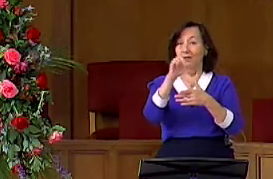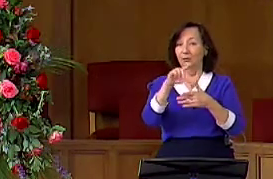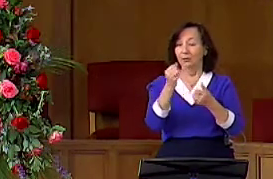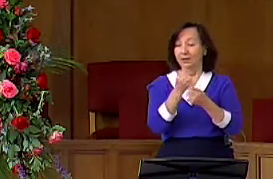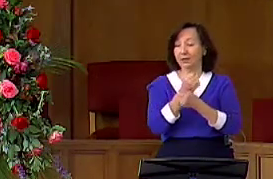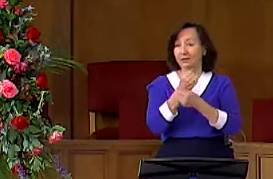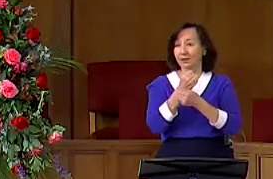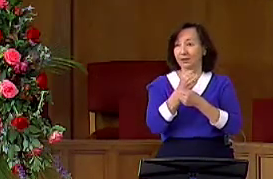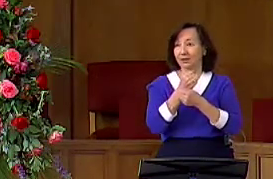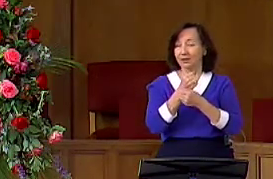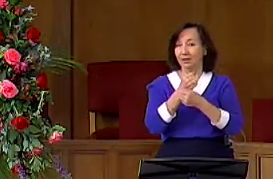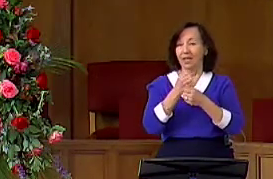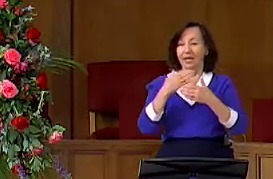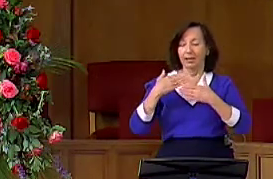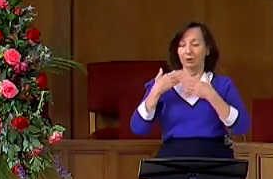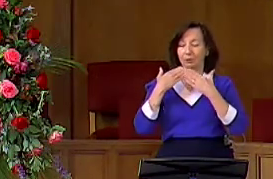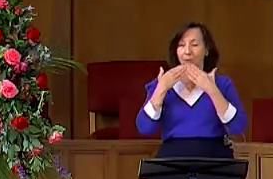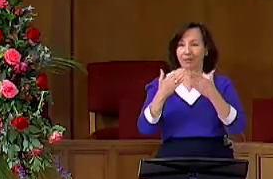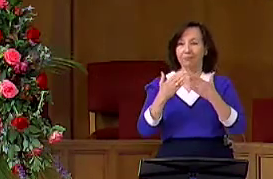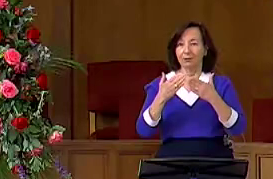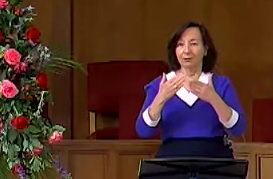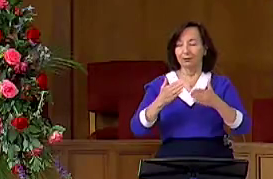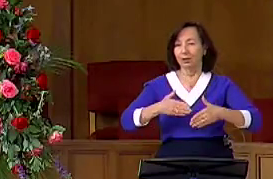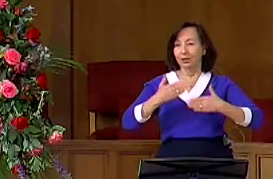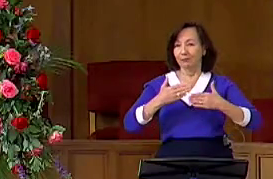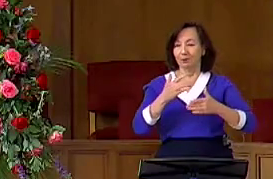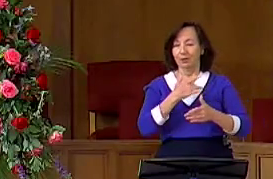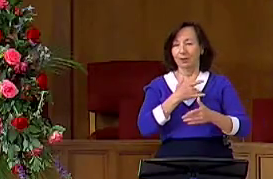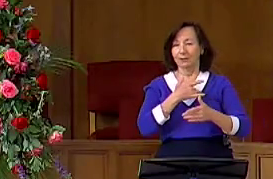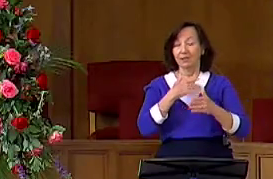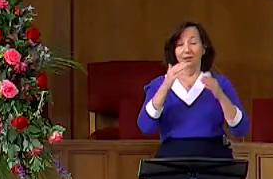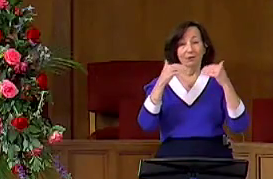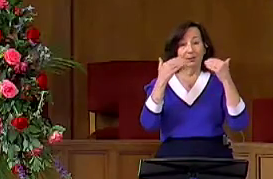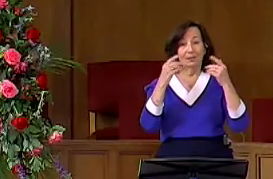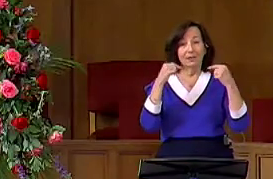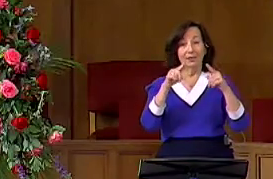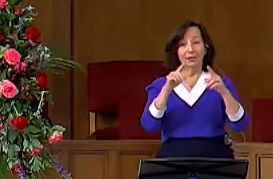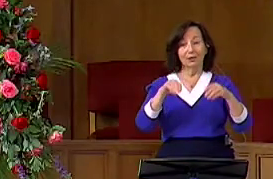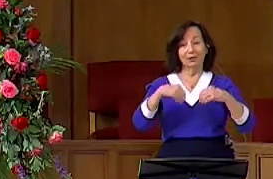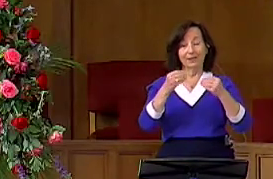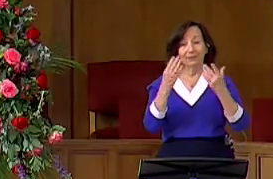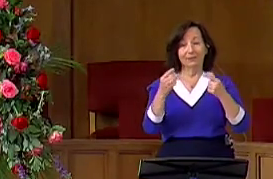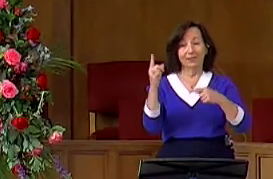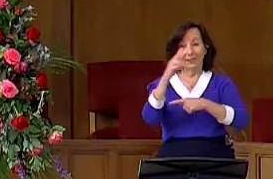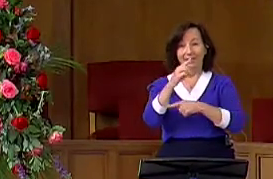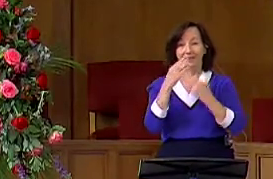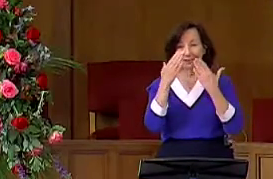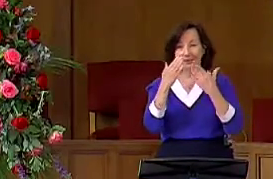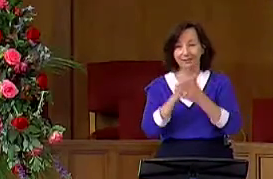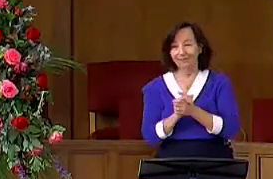loves a grateful heart, a cheerful heart. So will you smile as you give today? Thank you.